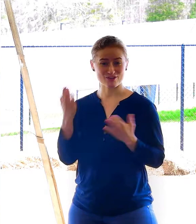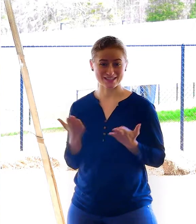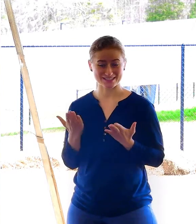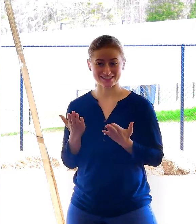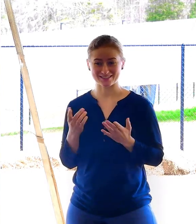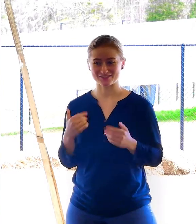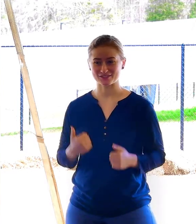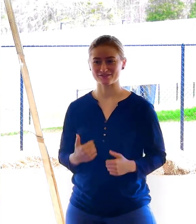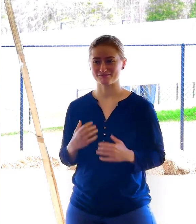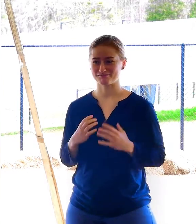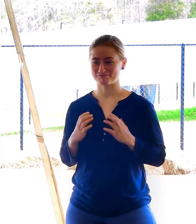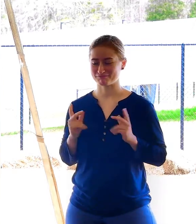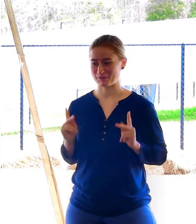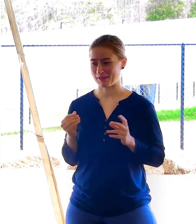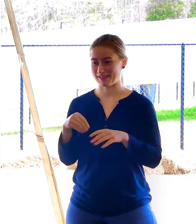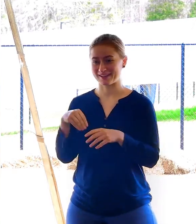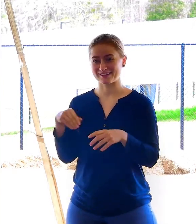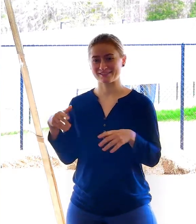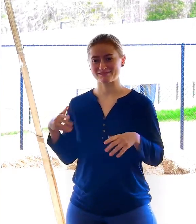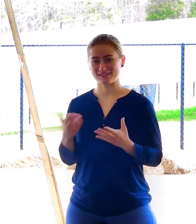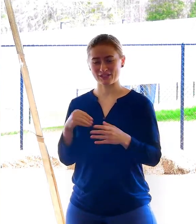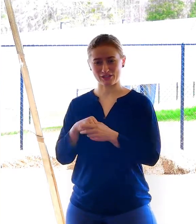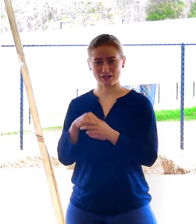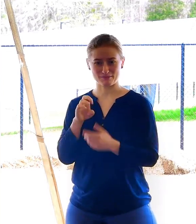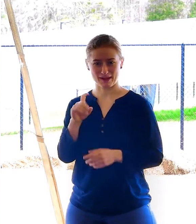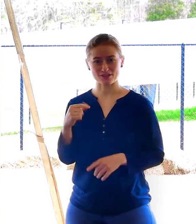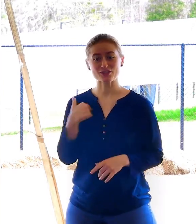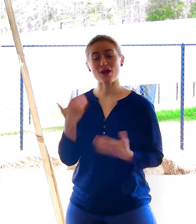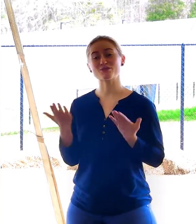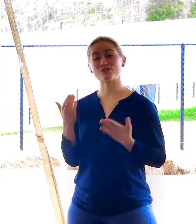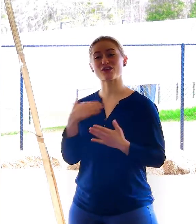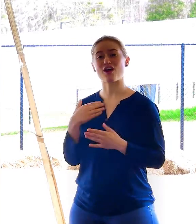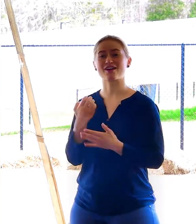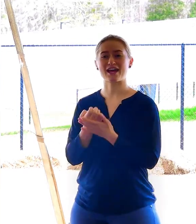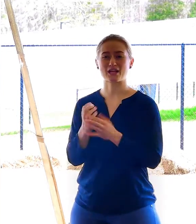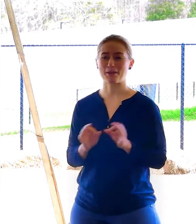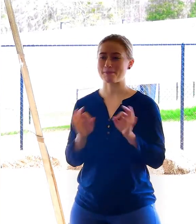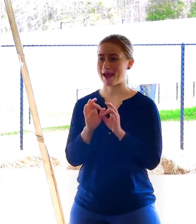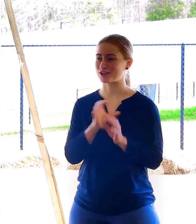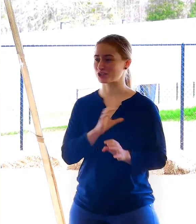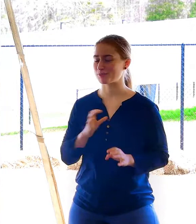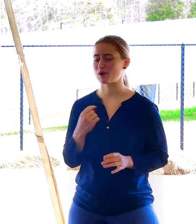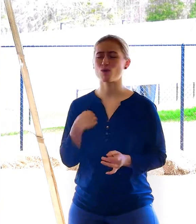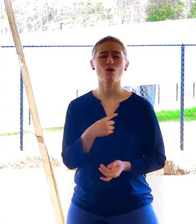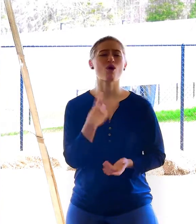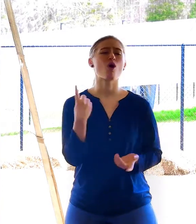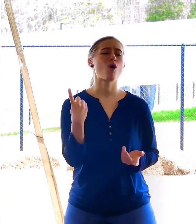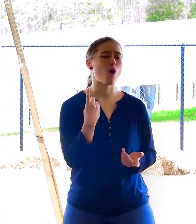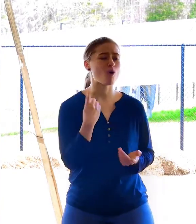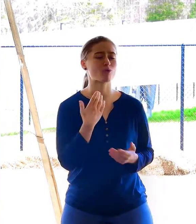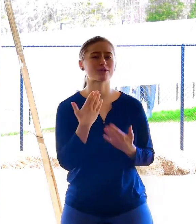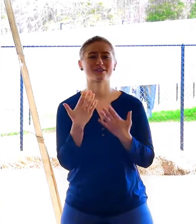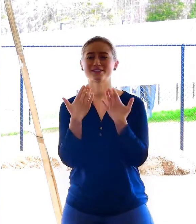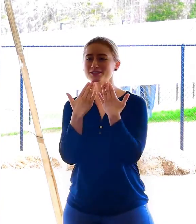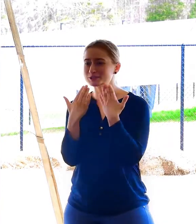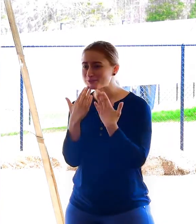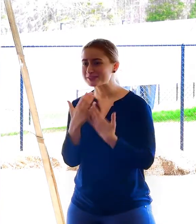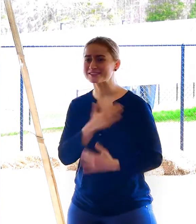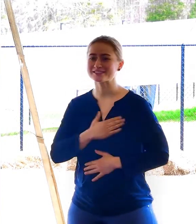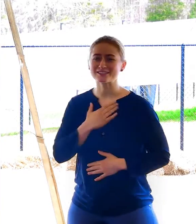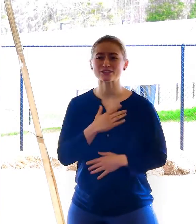as policymakers, you know, and serving on the House Economic Matters Committee, we're always pleased when the